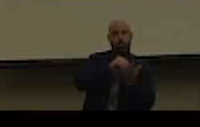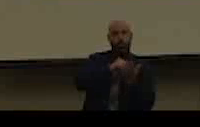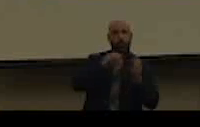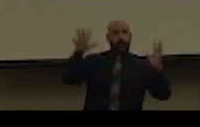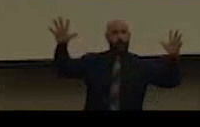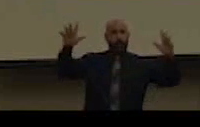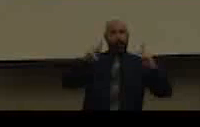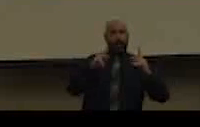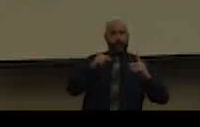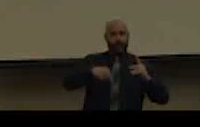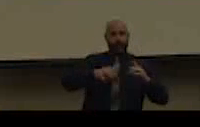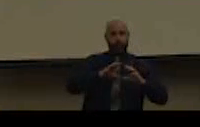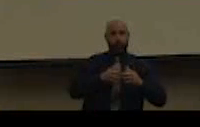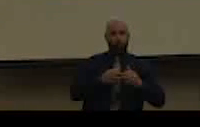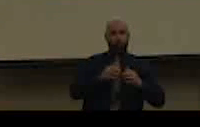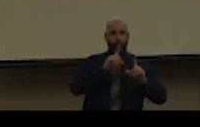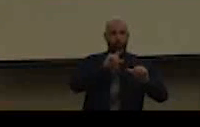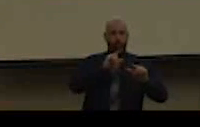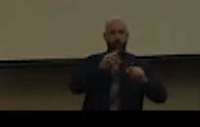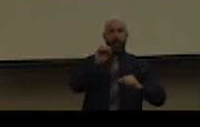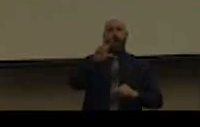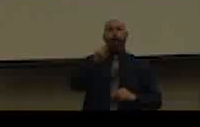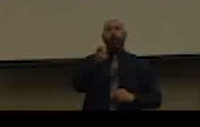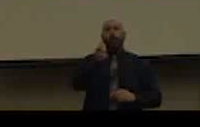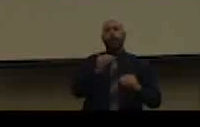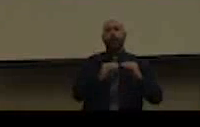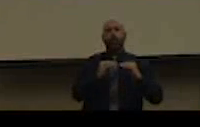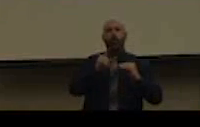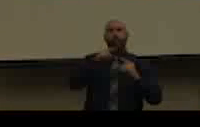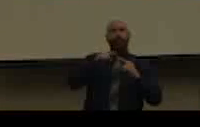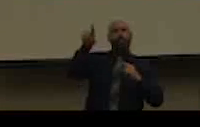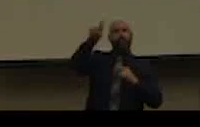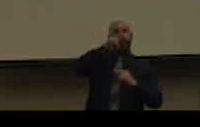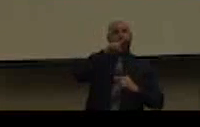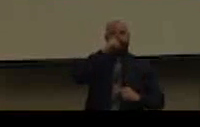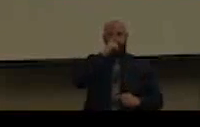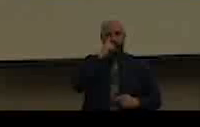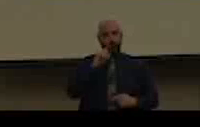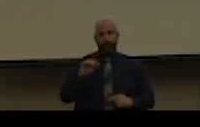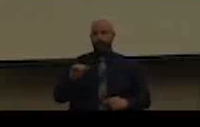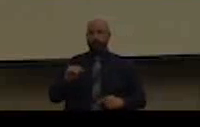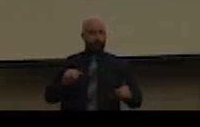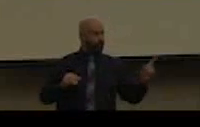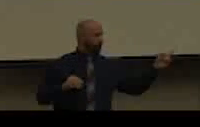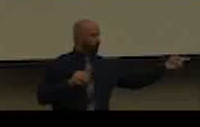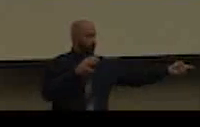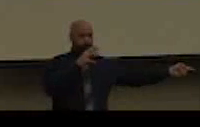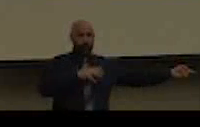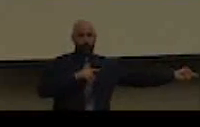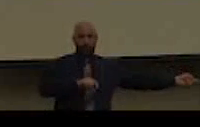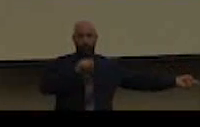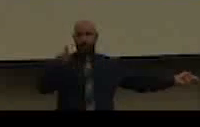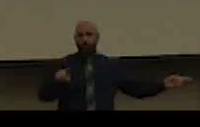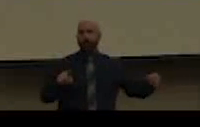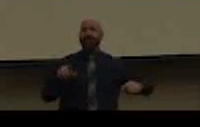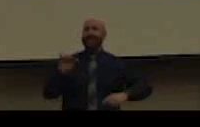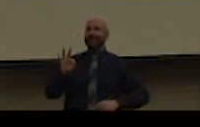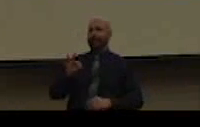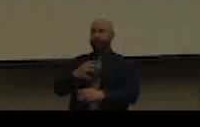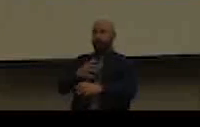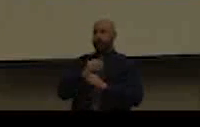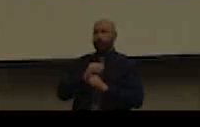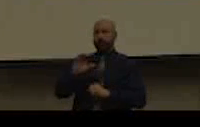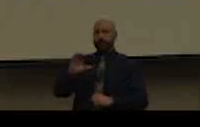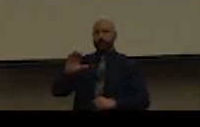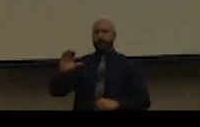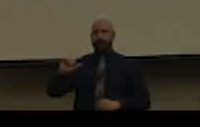if, I guess my question is, if they're receiving CCAP students, and so they are accepting public funding in that